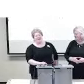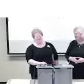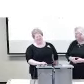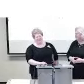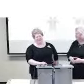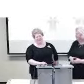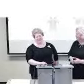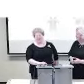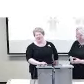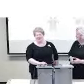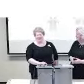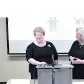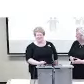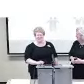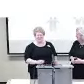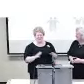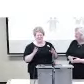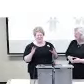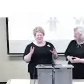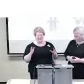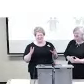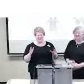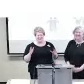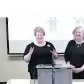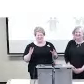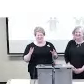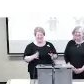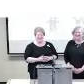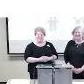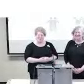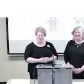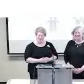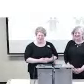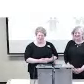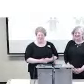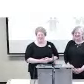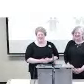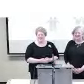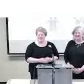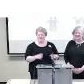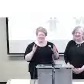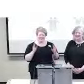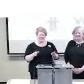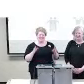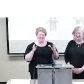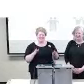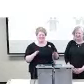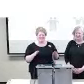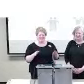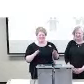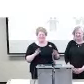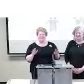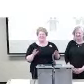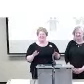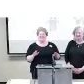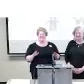talk about time wasters and we all have them and we all struggle with them the first one is that phone that phone can kill time